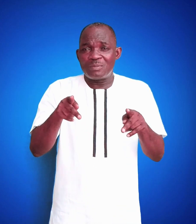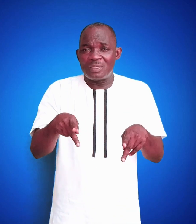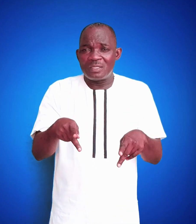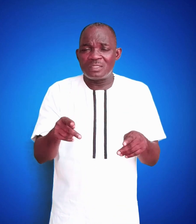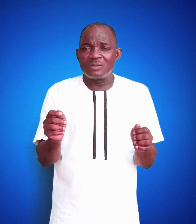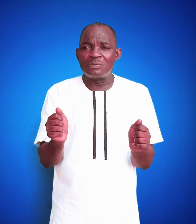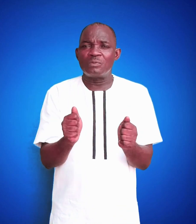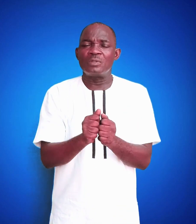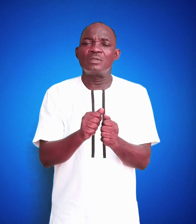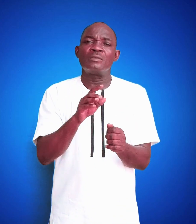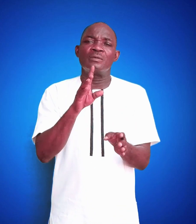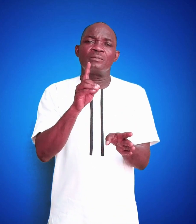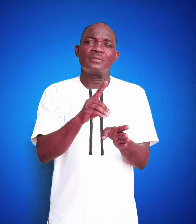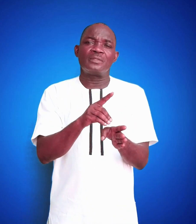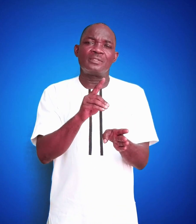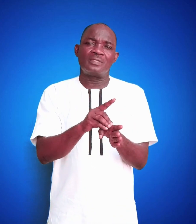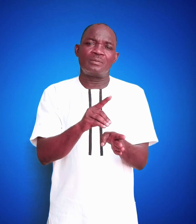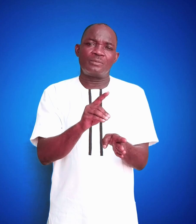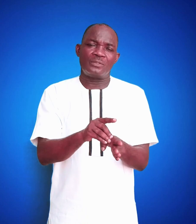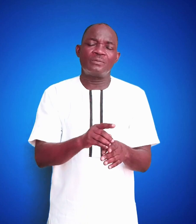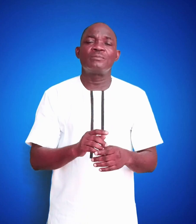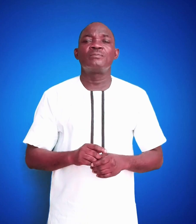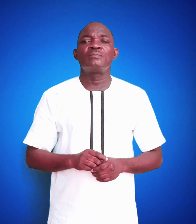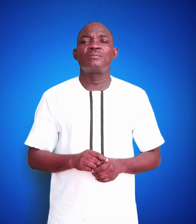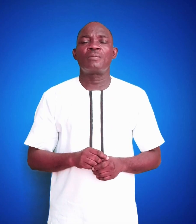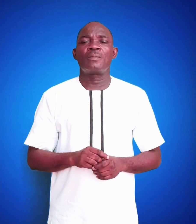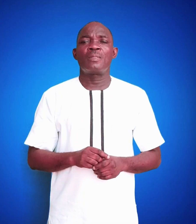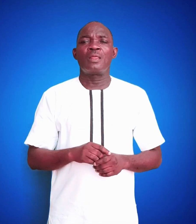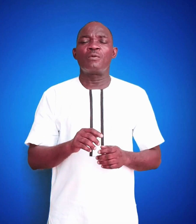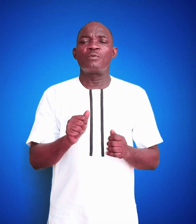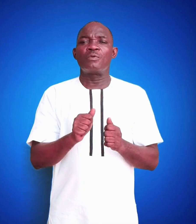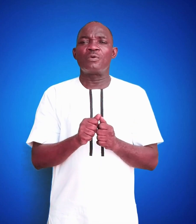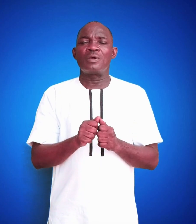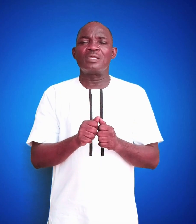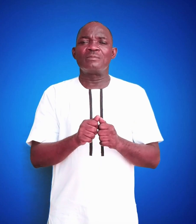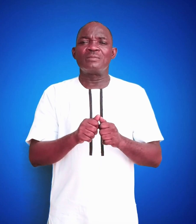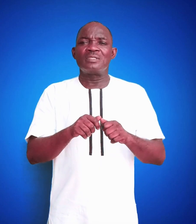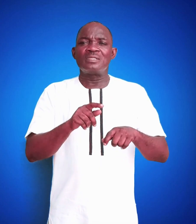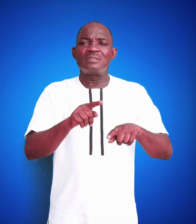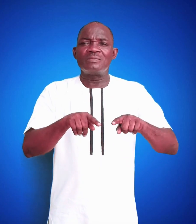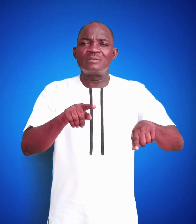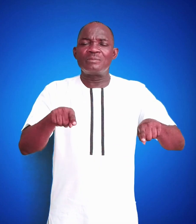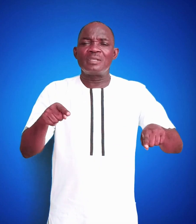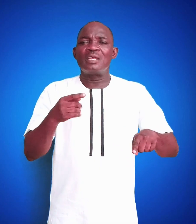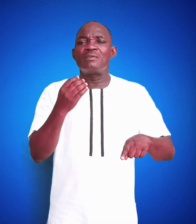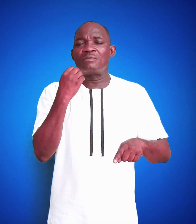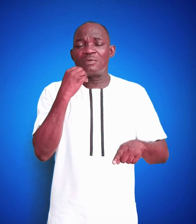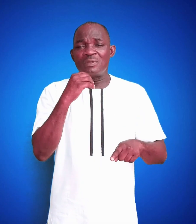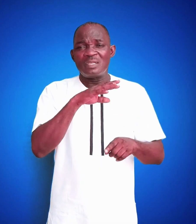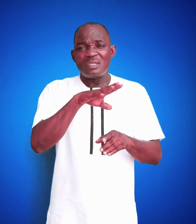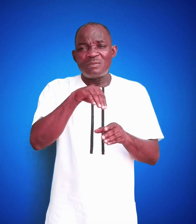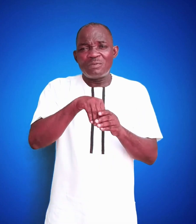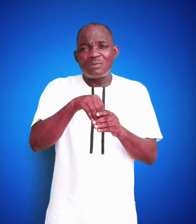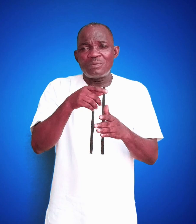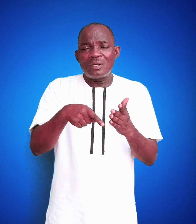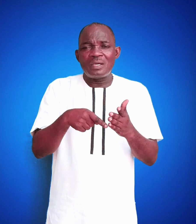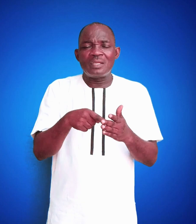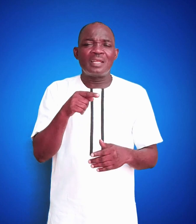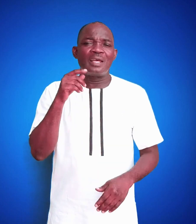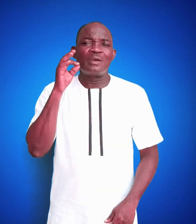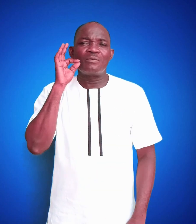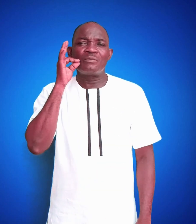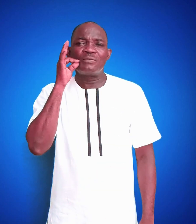persons living with disabilities, with a balanced diet, including